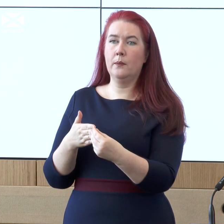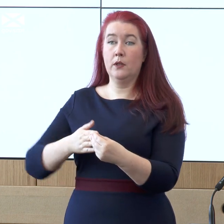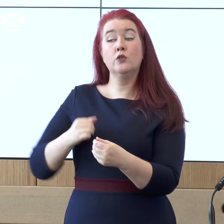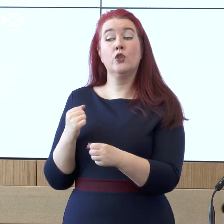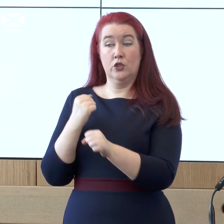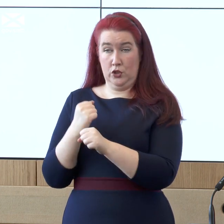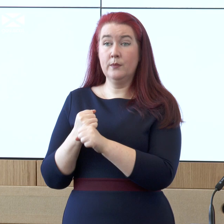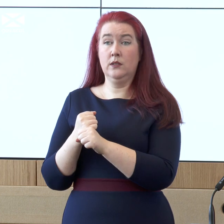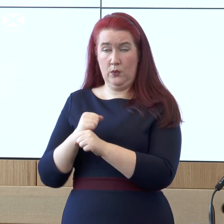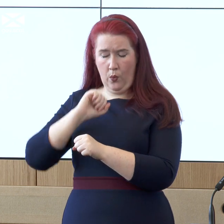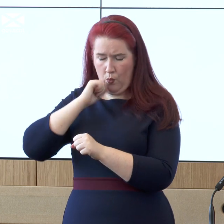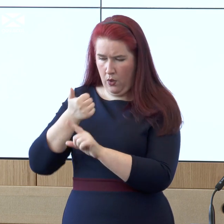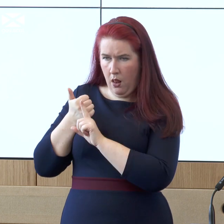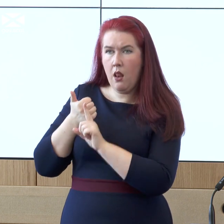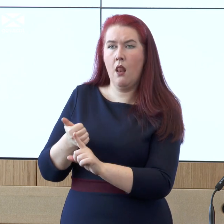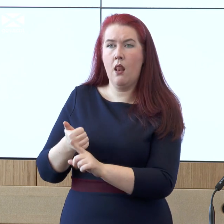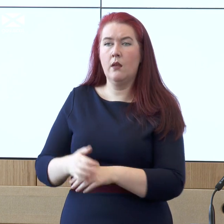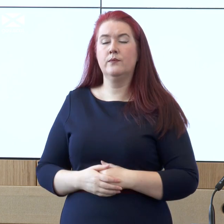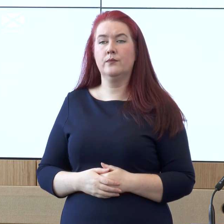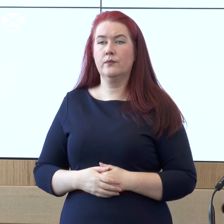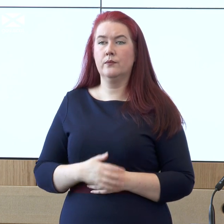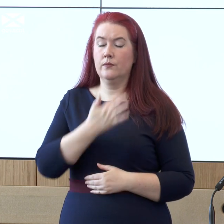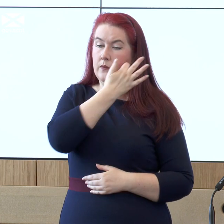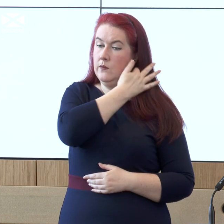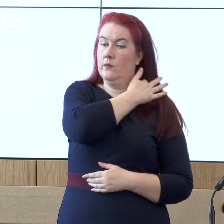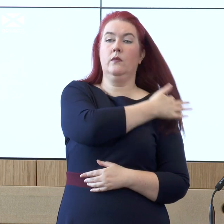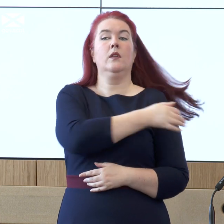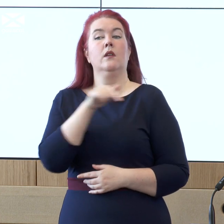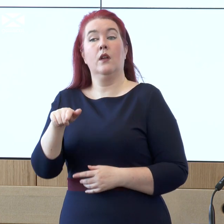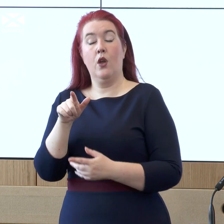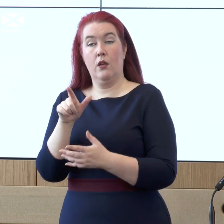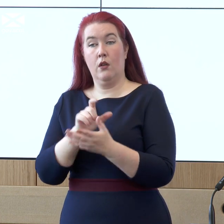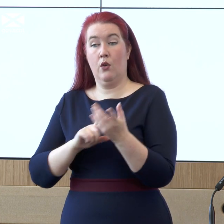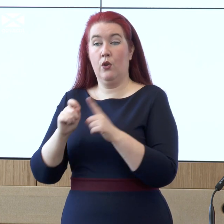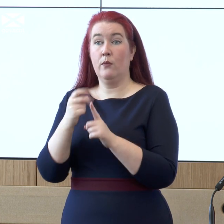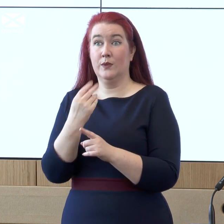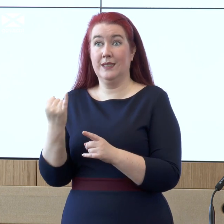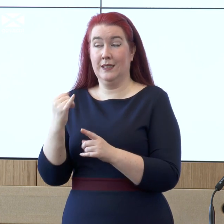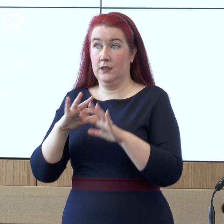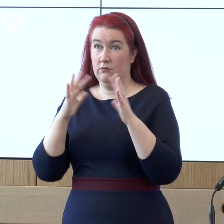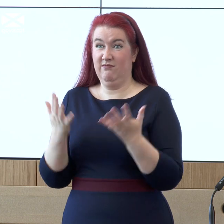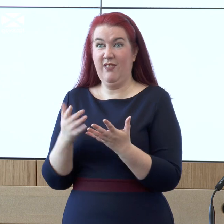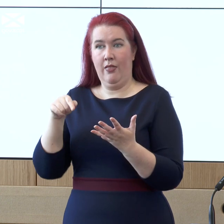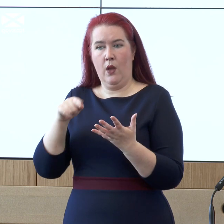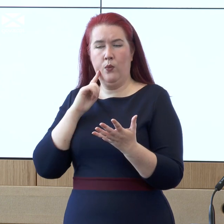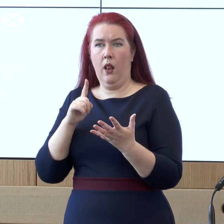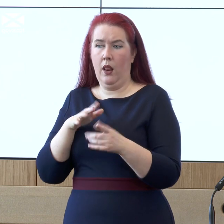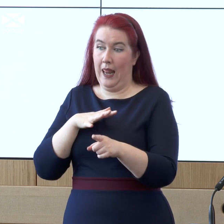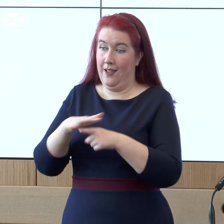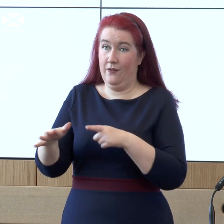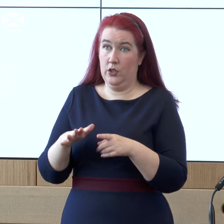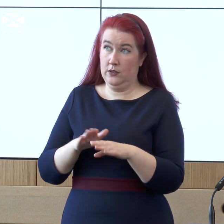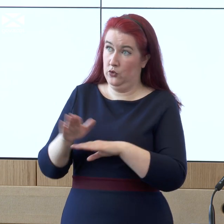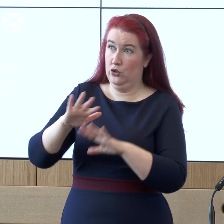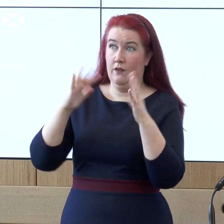will do everything we can to help. After all, this summit will shape the future of the world we live in, so absolutely